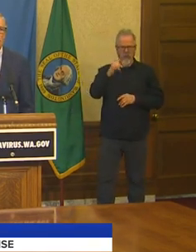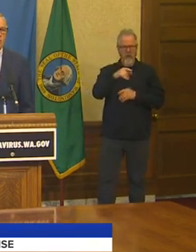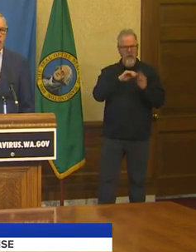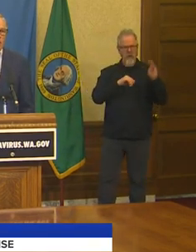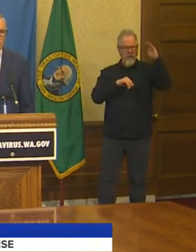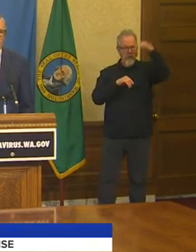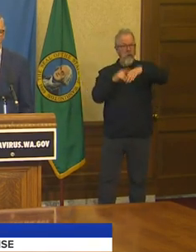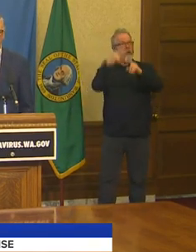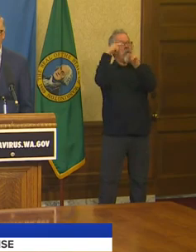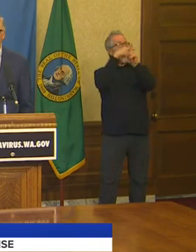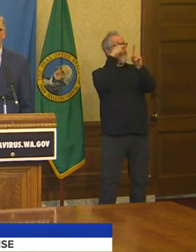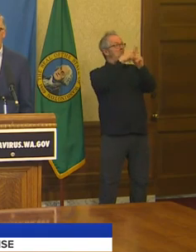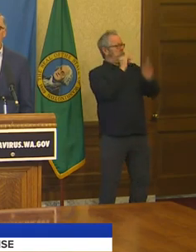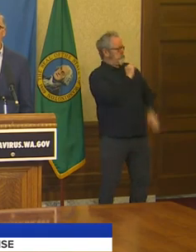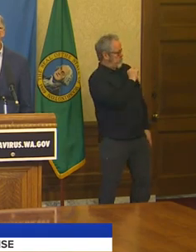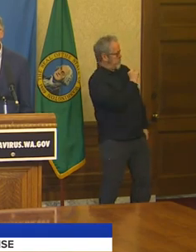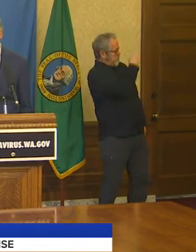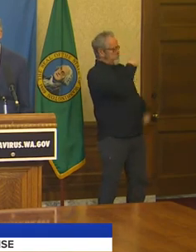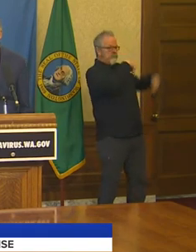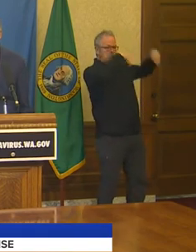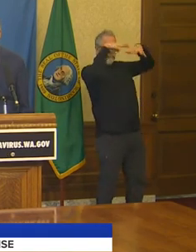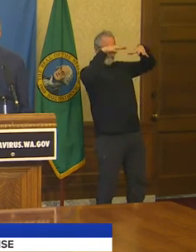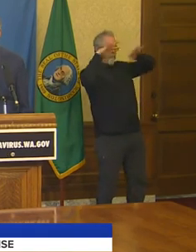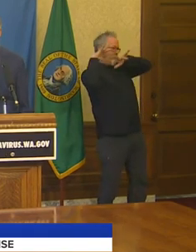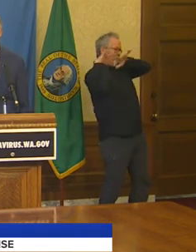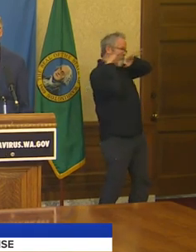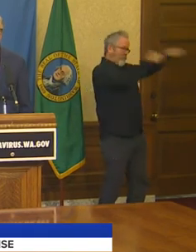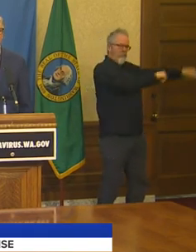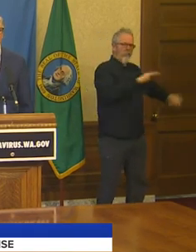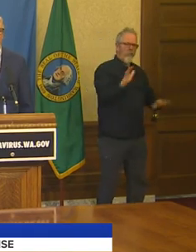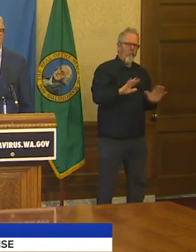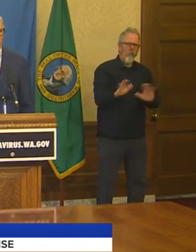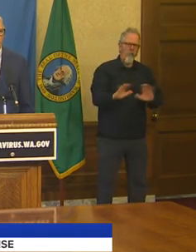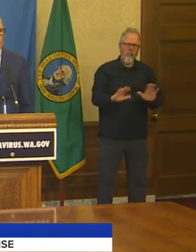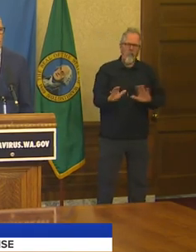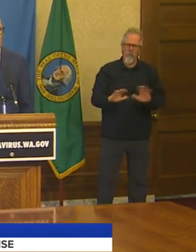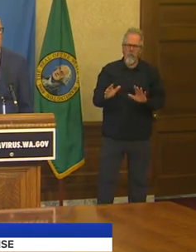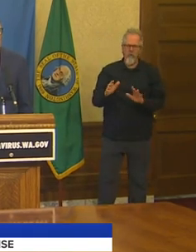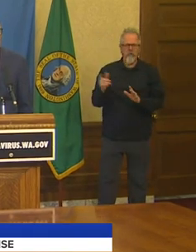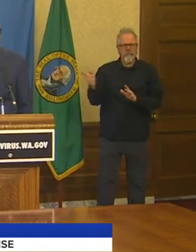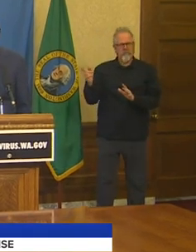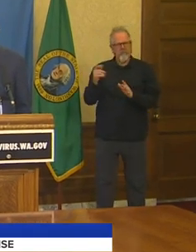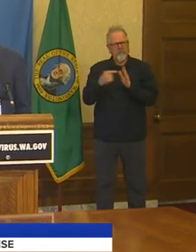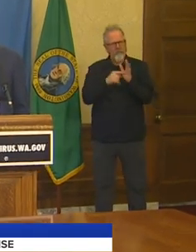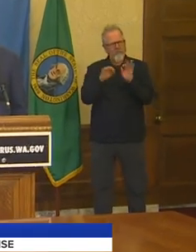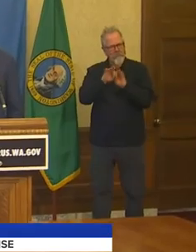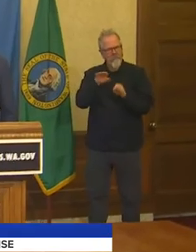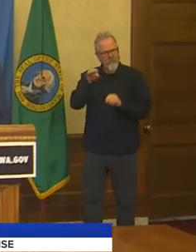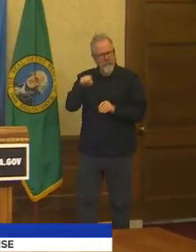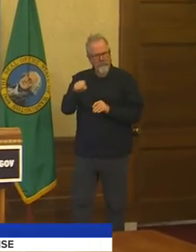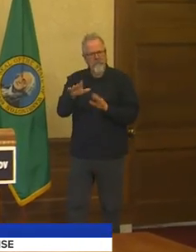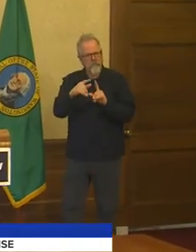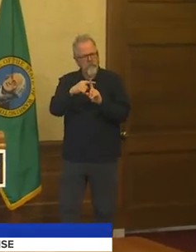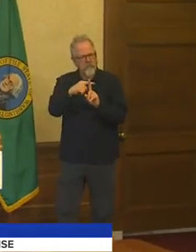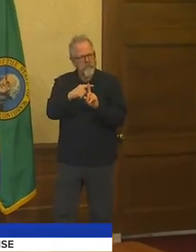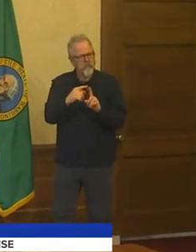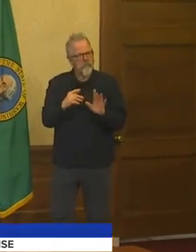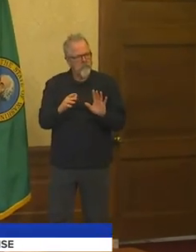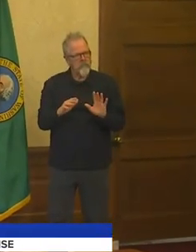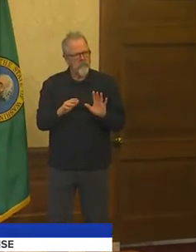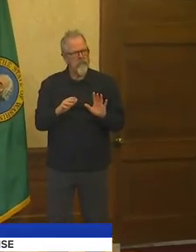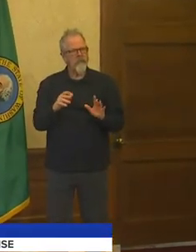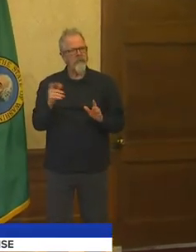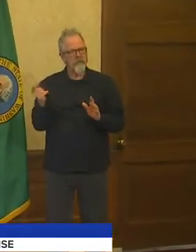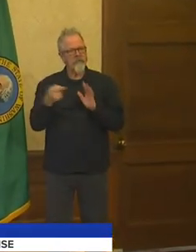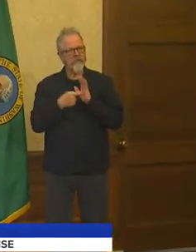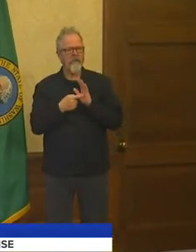The percentage of positive tests, the numbers of infections per day, which have, in some manner of speaking, plateaued,